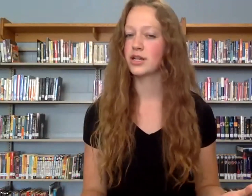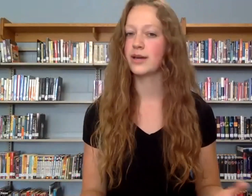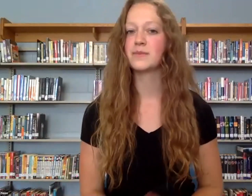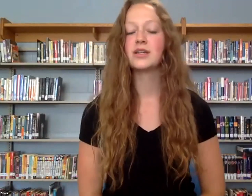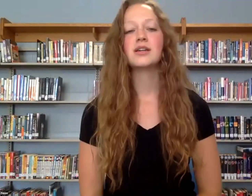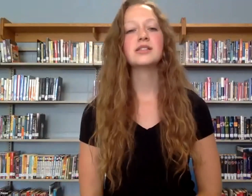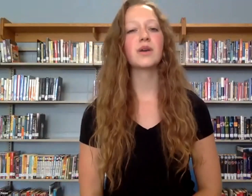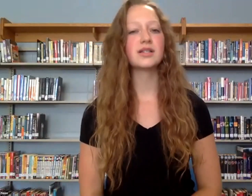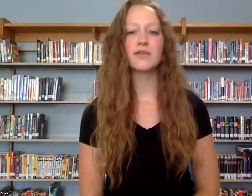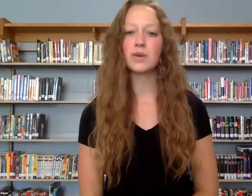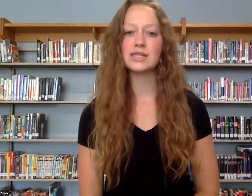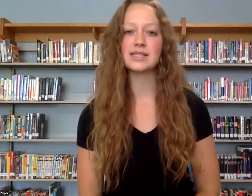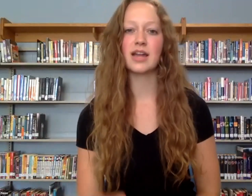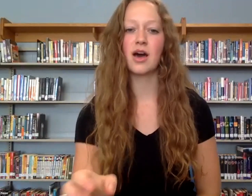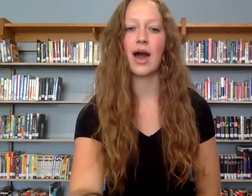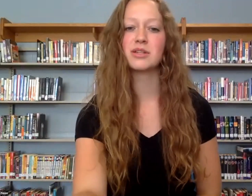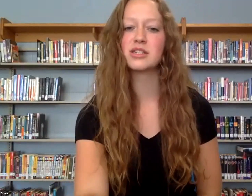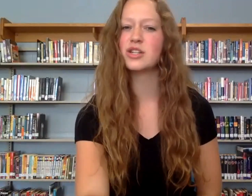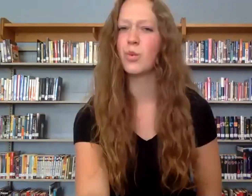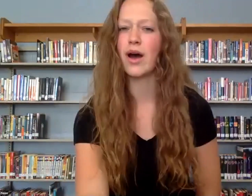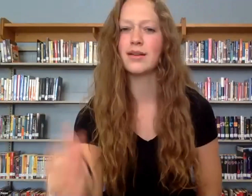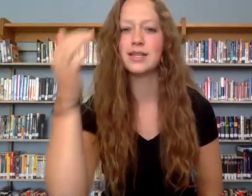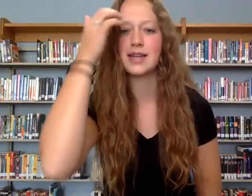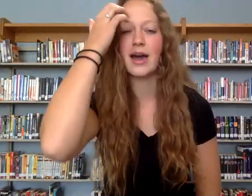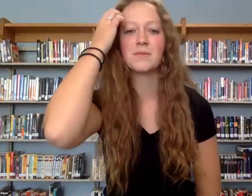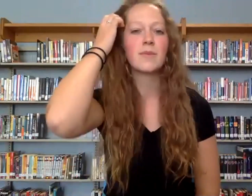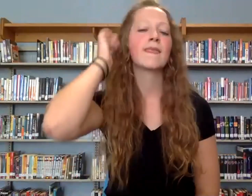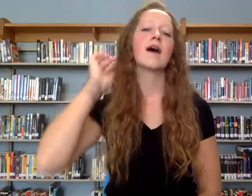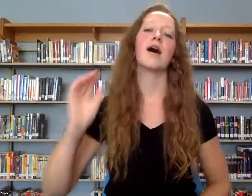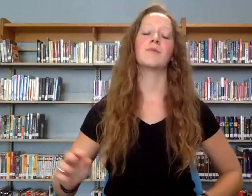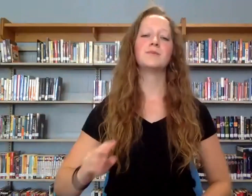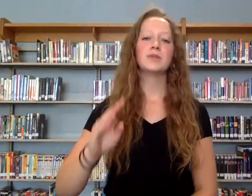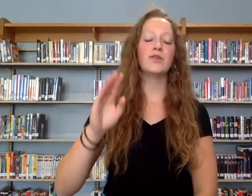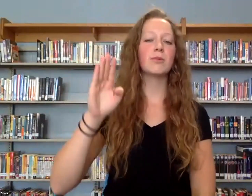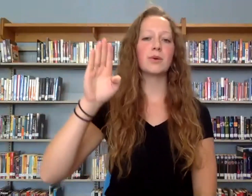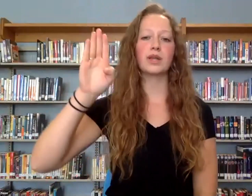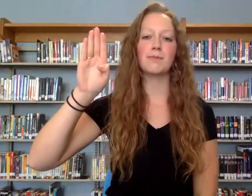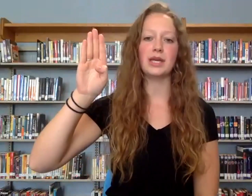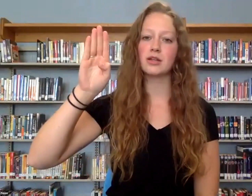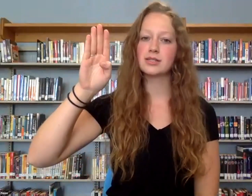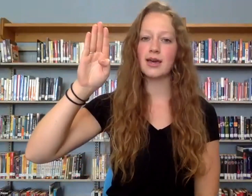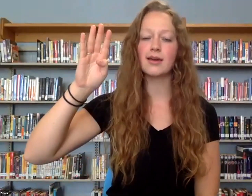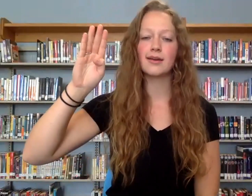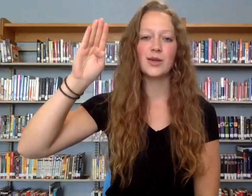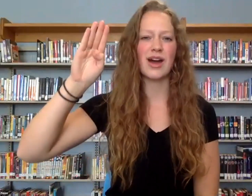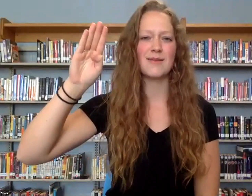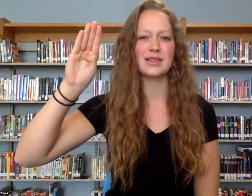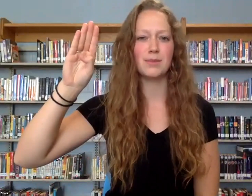name. So there are several ways to say hello. I'm just going to do one this time. If you remember what the B looks like, you kind of make the B